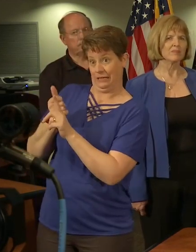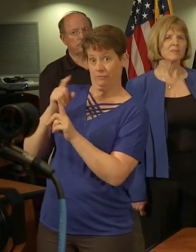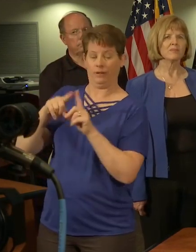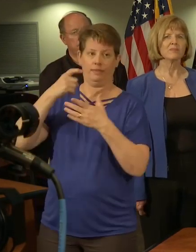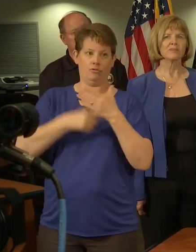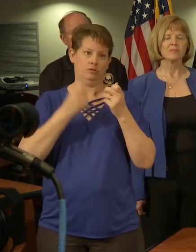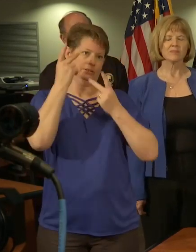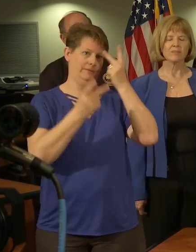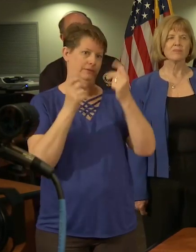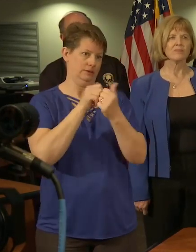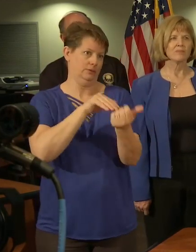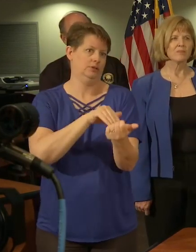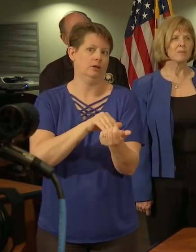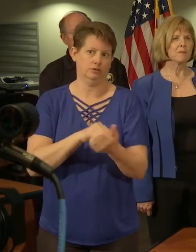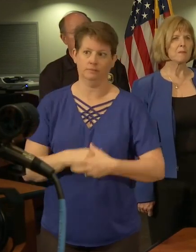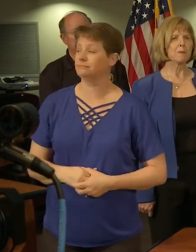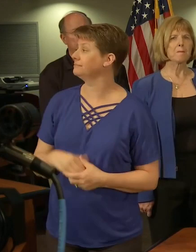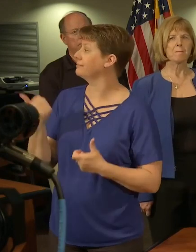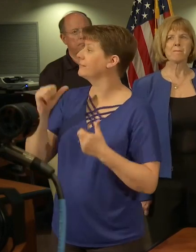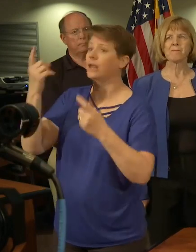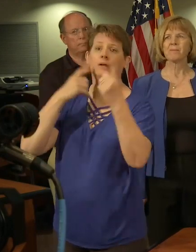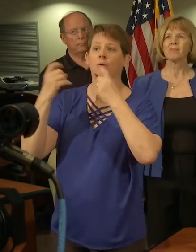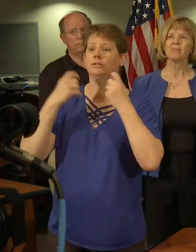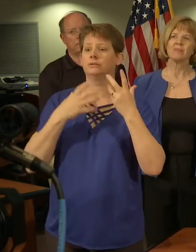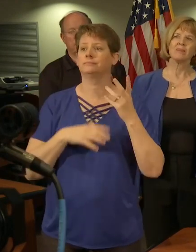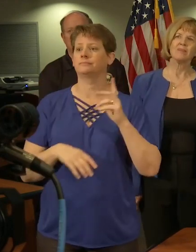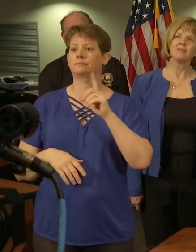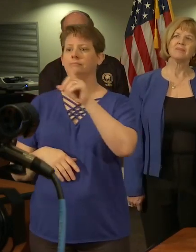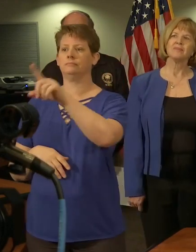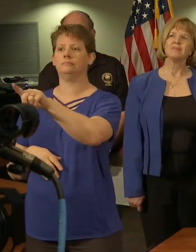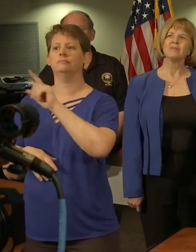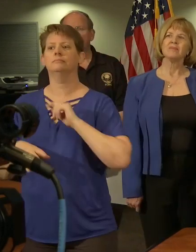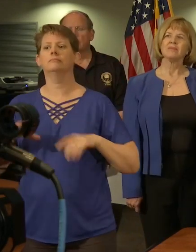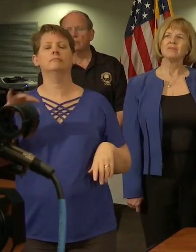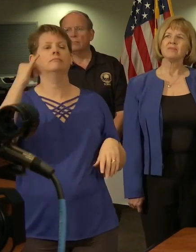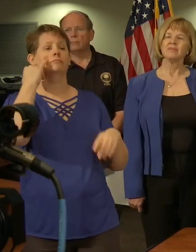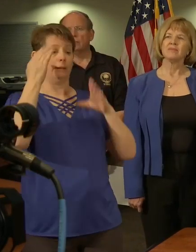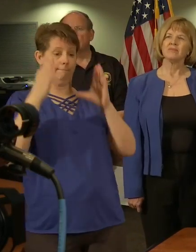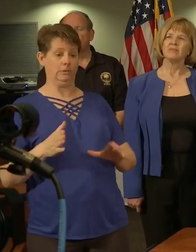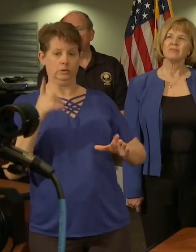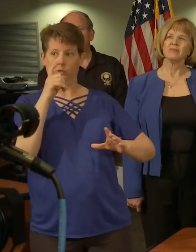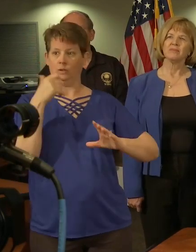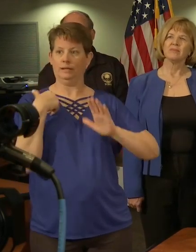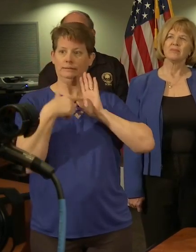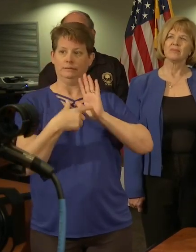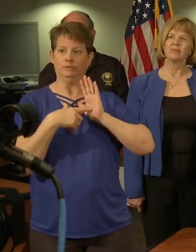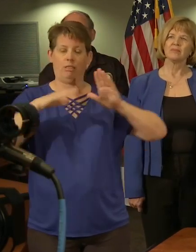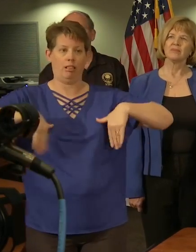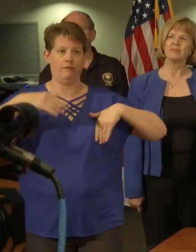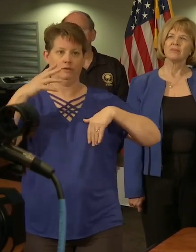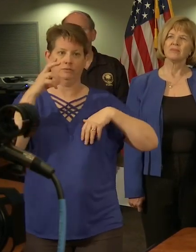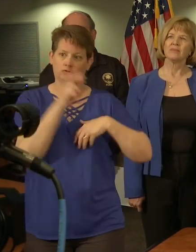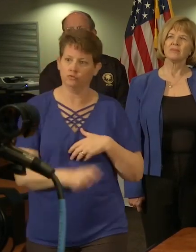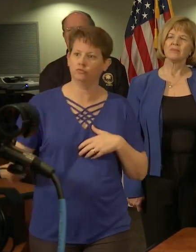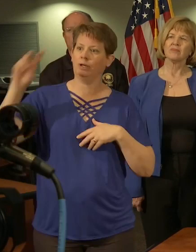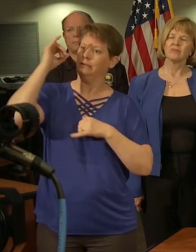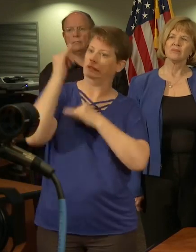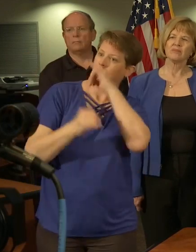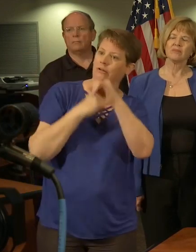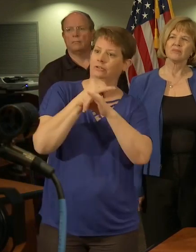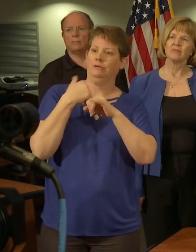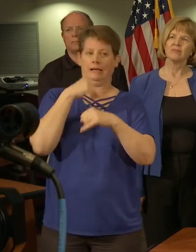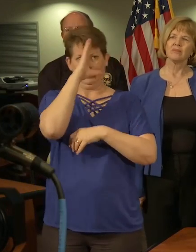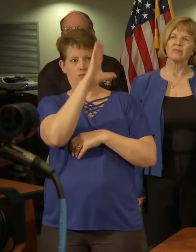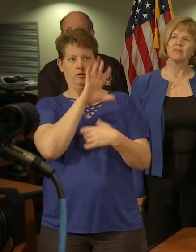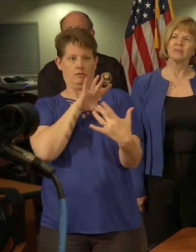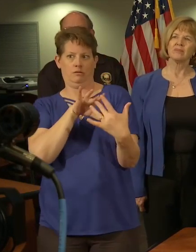about. Any more questions? Yeah, for people who are showing symptoms but haven't traveled internationally or come in contact with a person